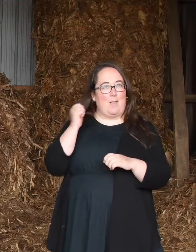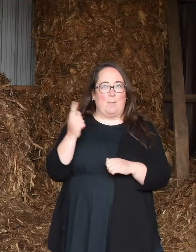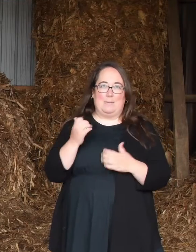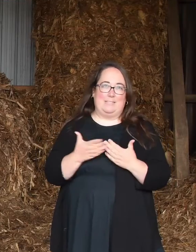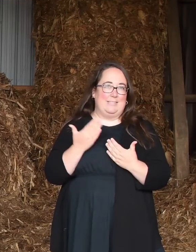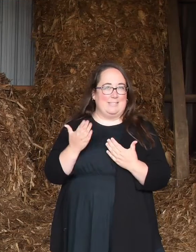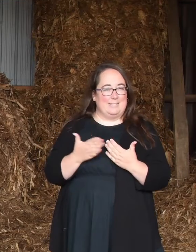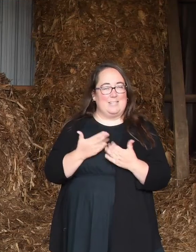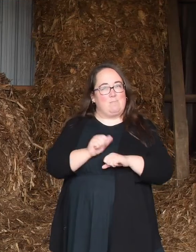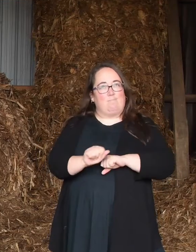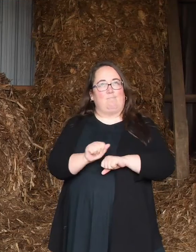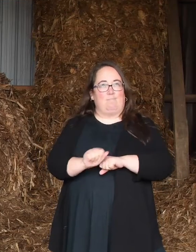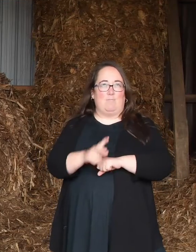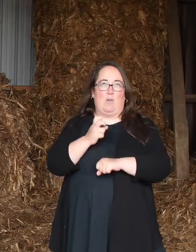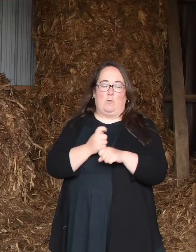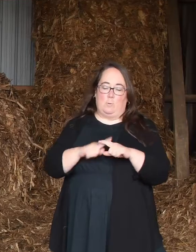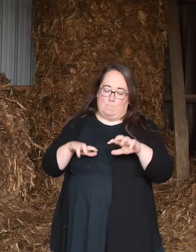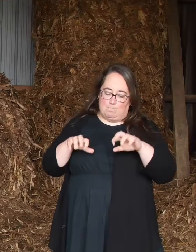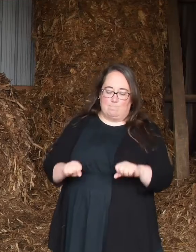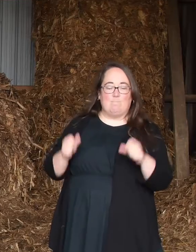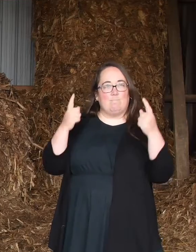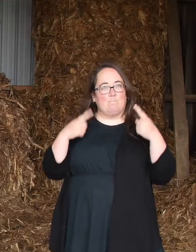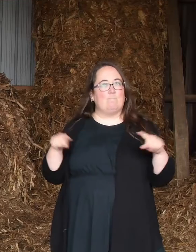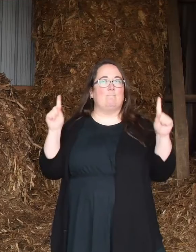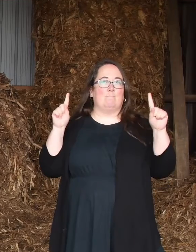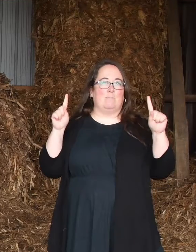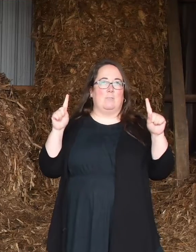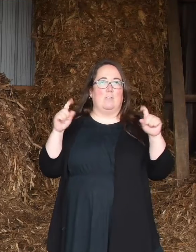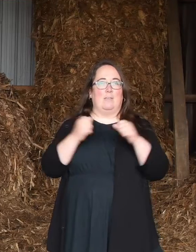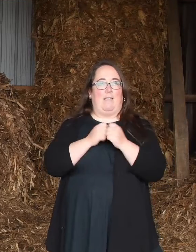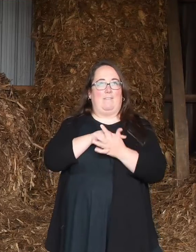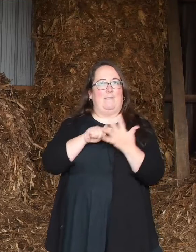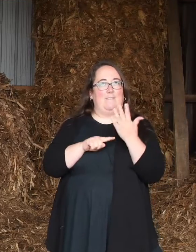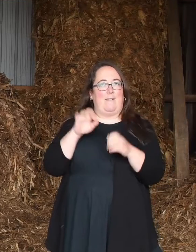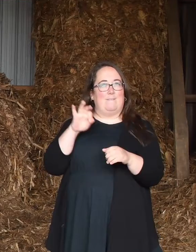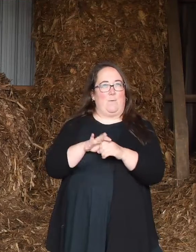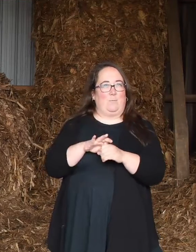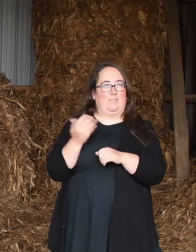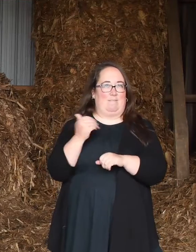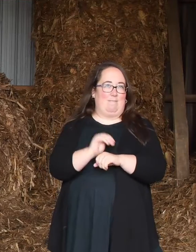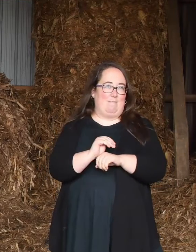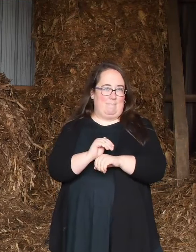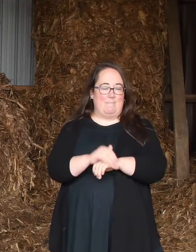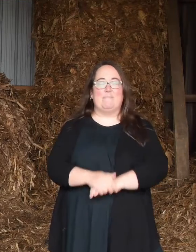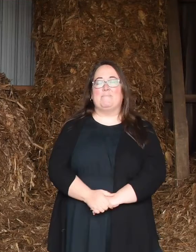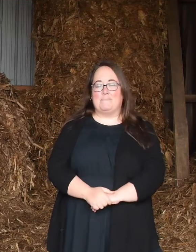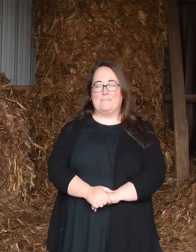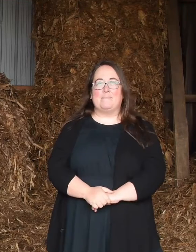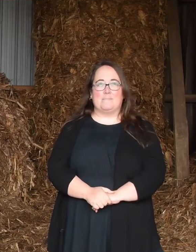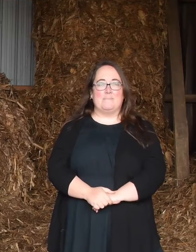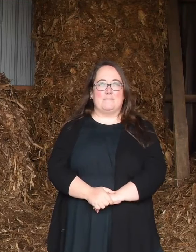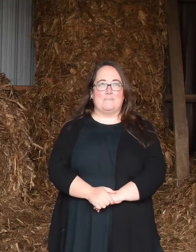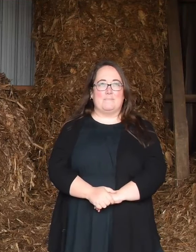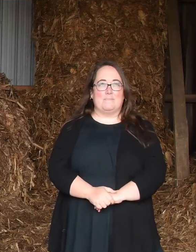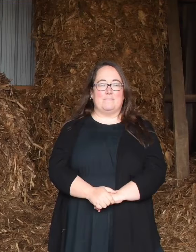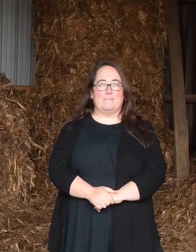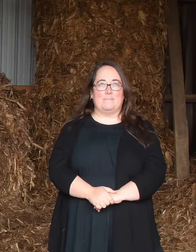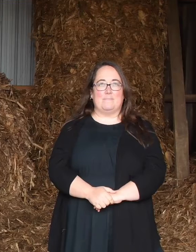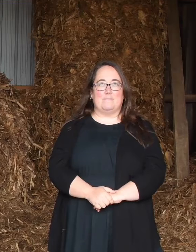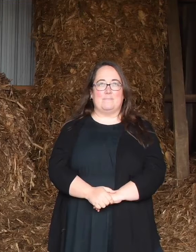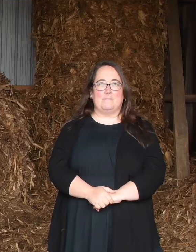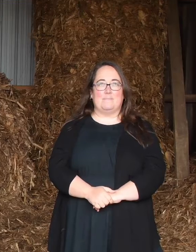days. But we got 5 votes for a unanimous vote last night. And, guys